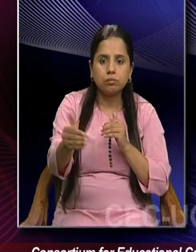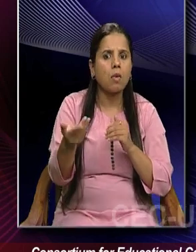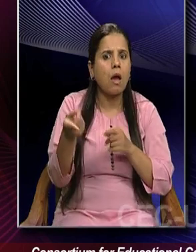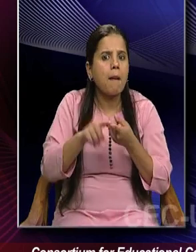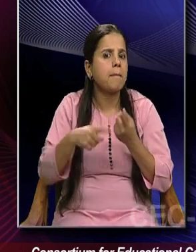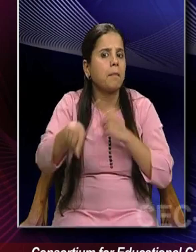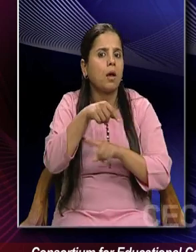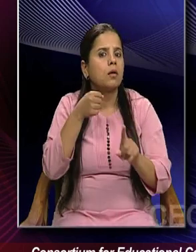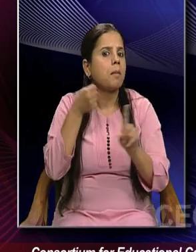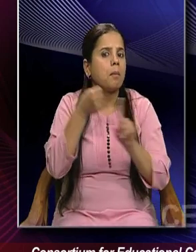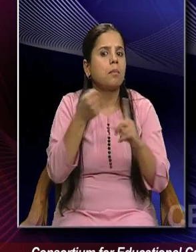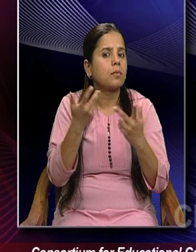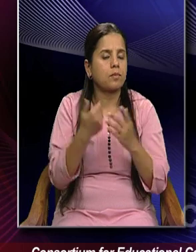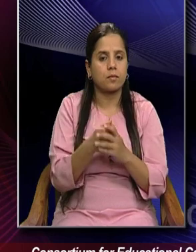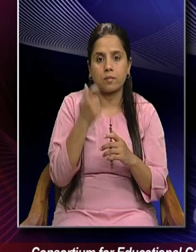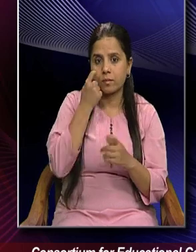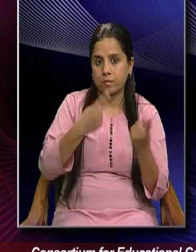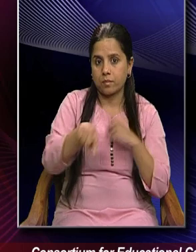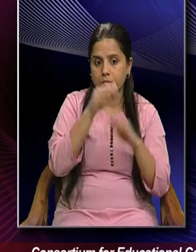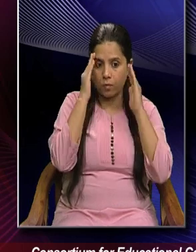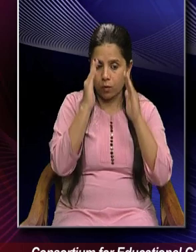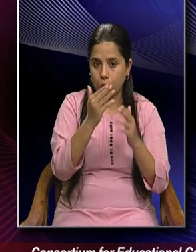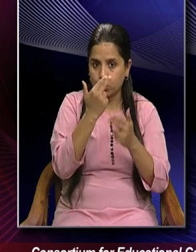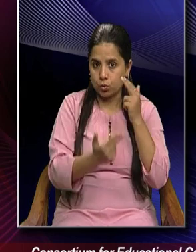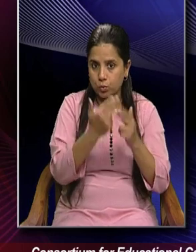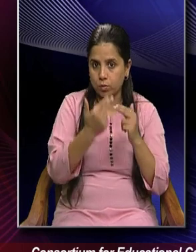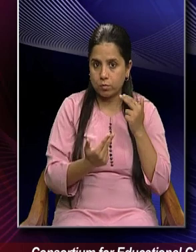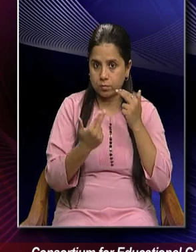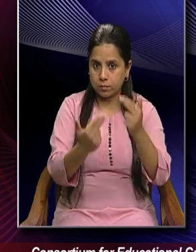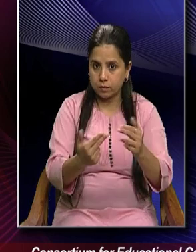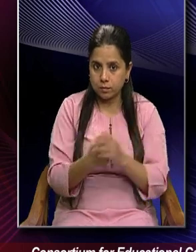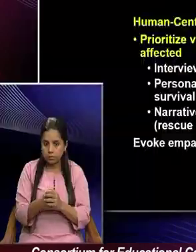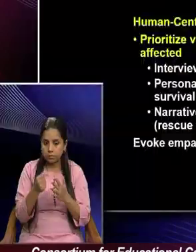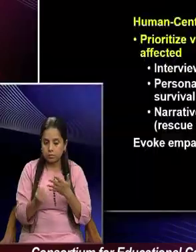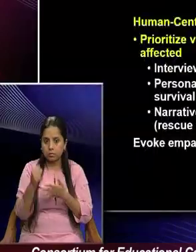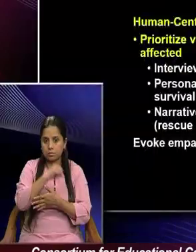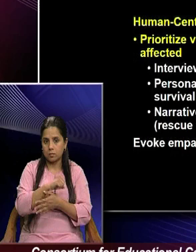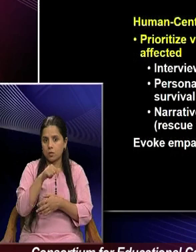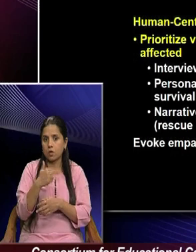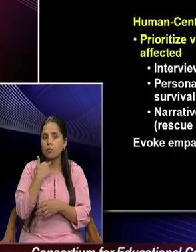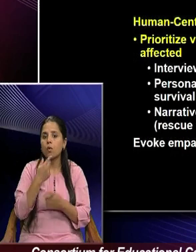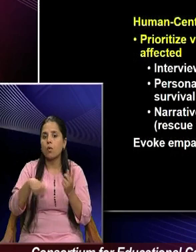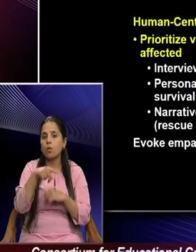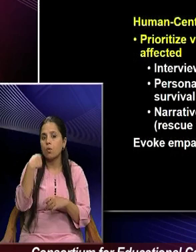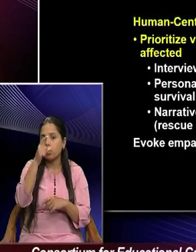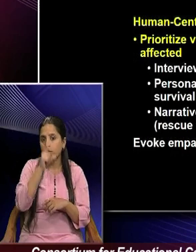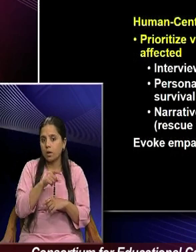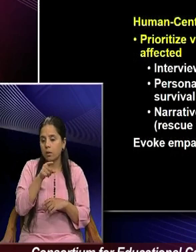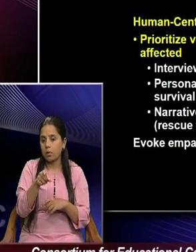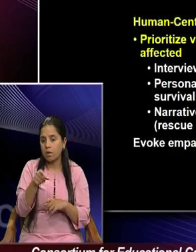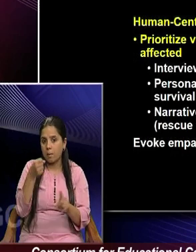implications. Human centric storytelling, prioritize voices of those directly